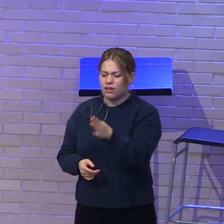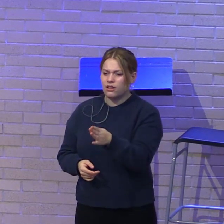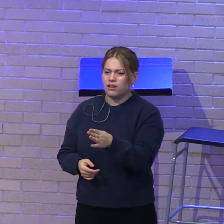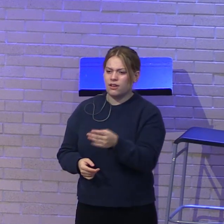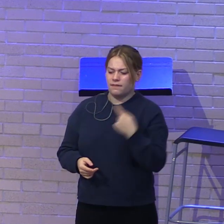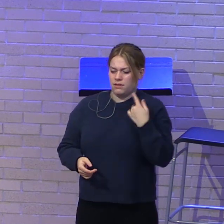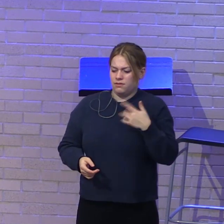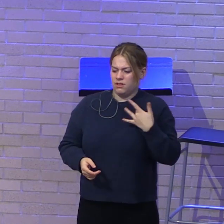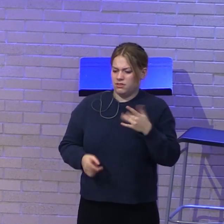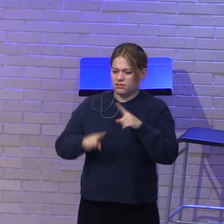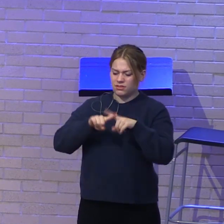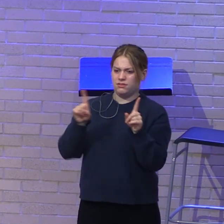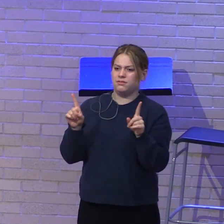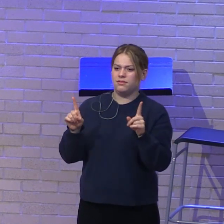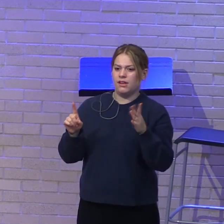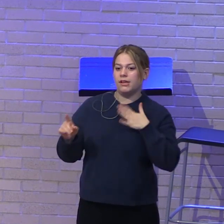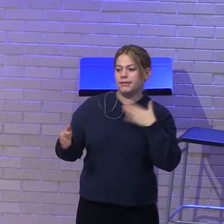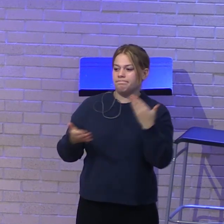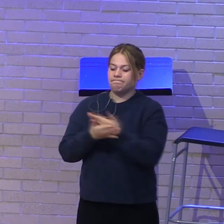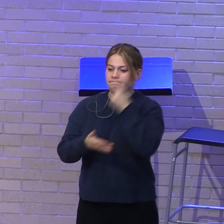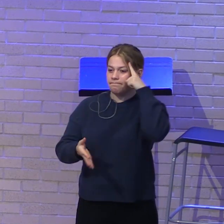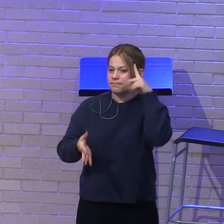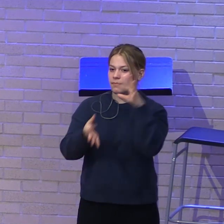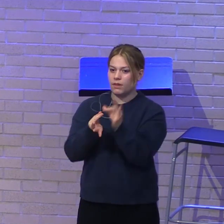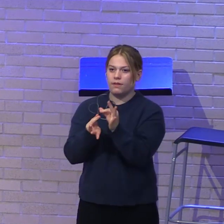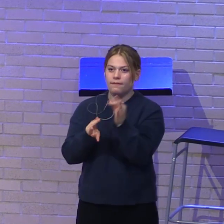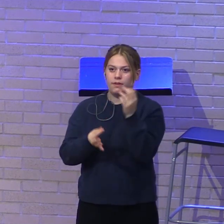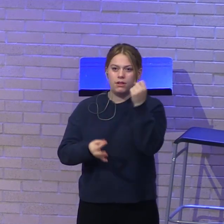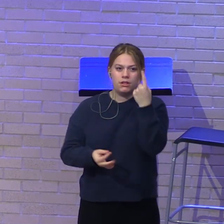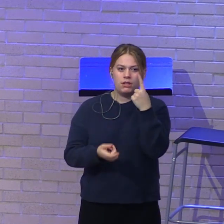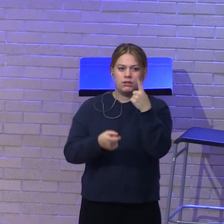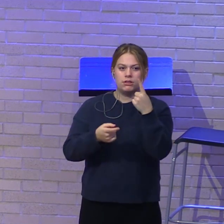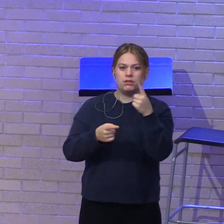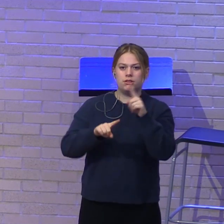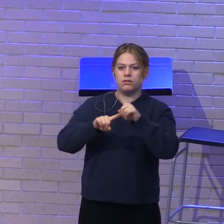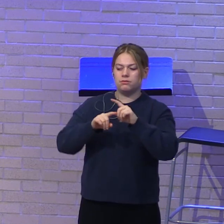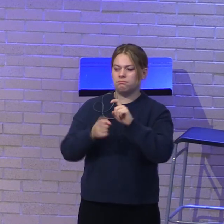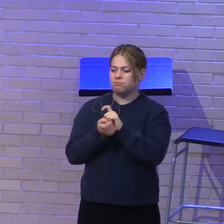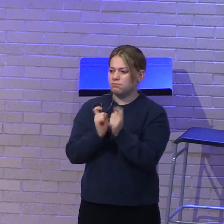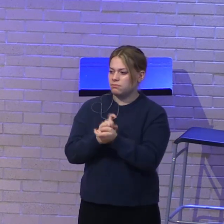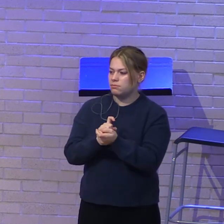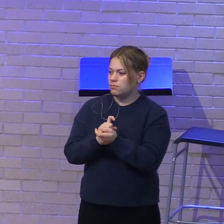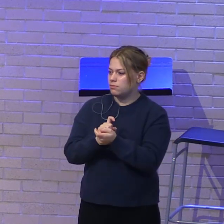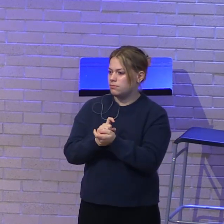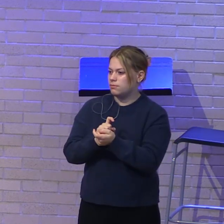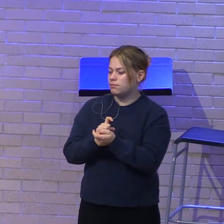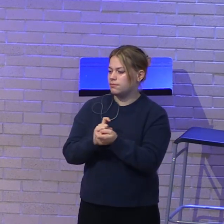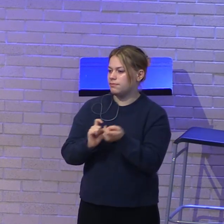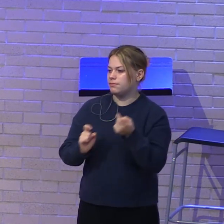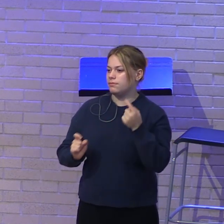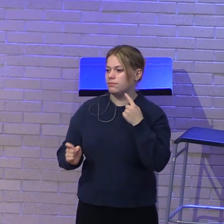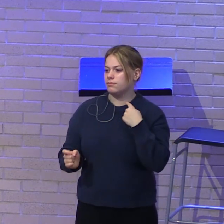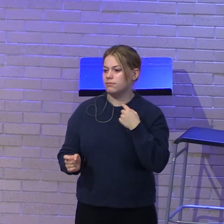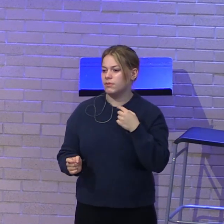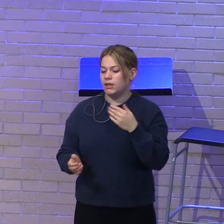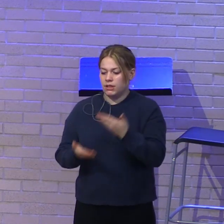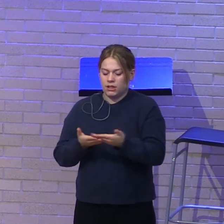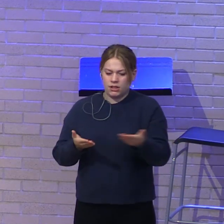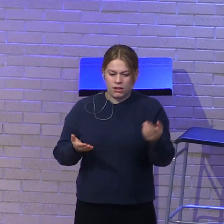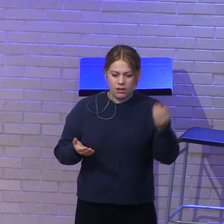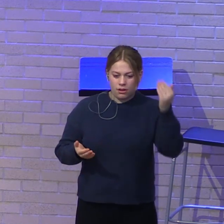fact that my new beliefs and understandings had changed, or maybe because I was learning things I thought I had already